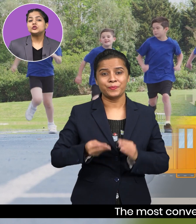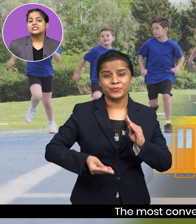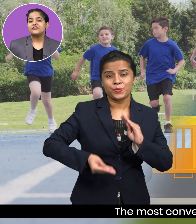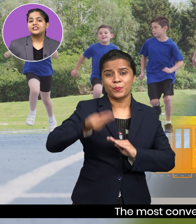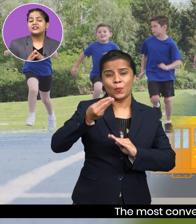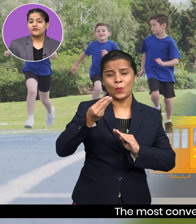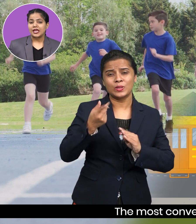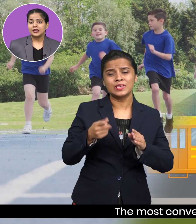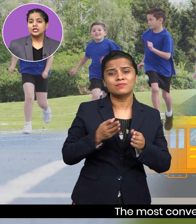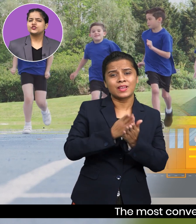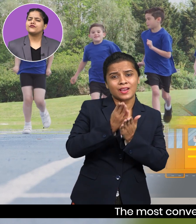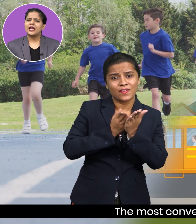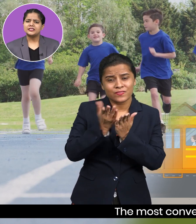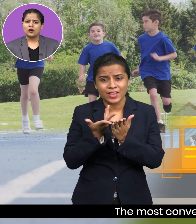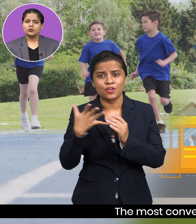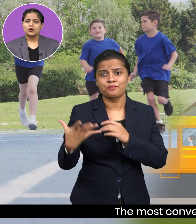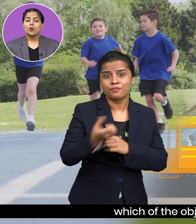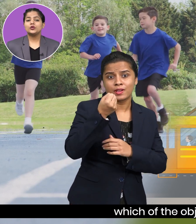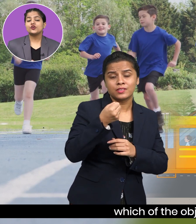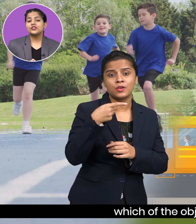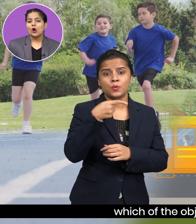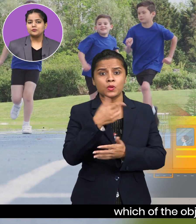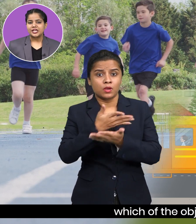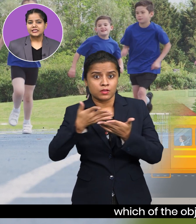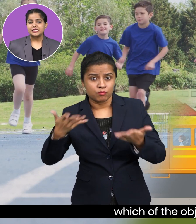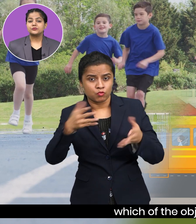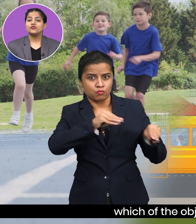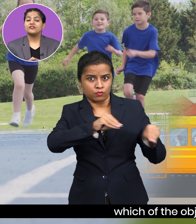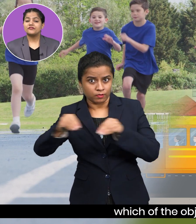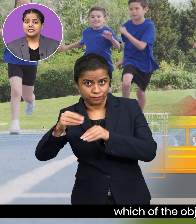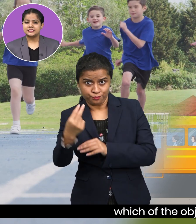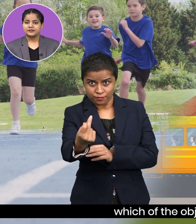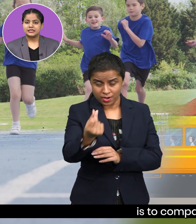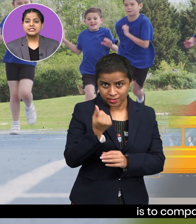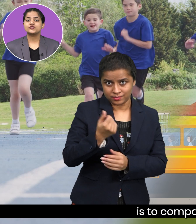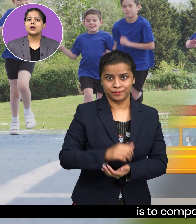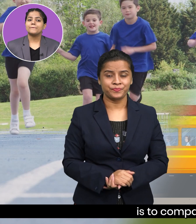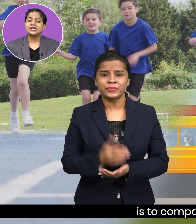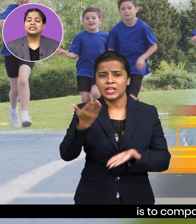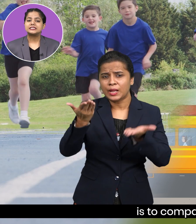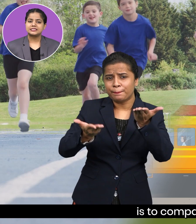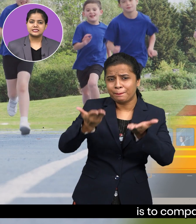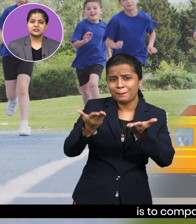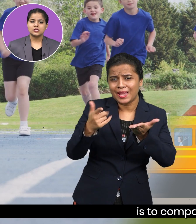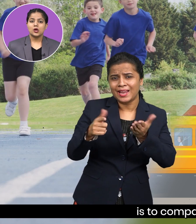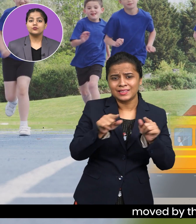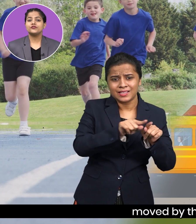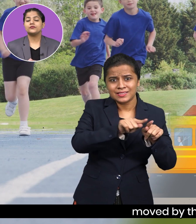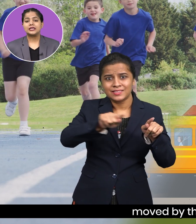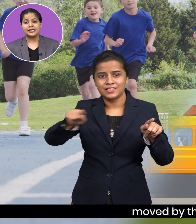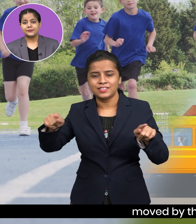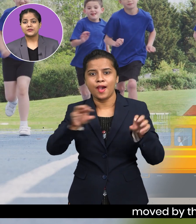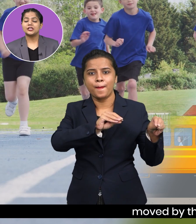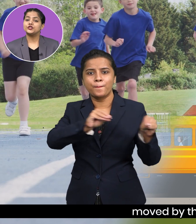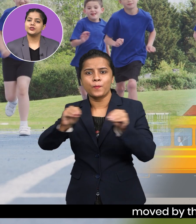The most convenient way to find out which of the object is moving faster is to compare the distance moved